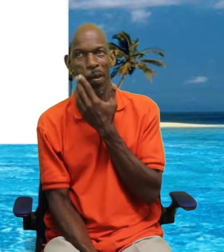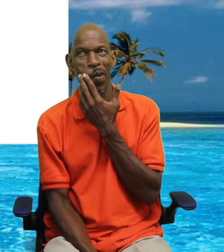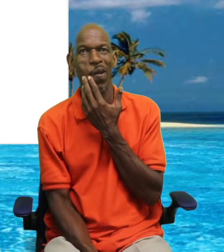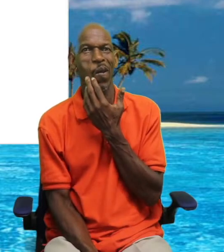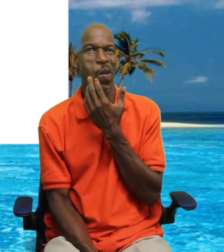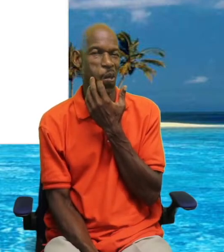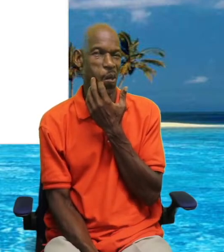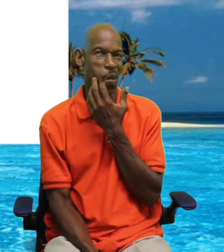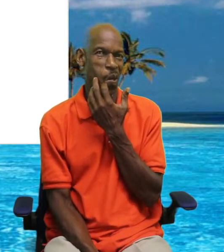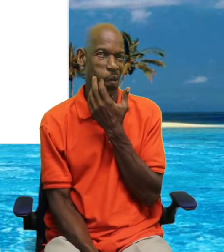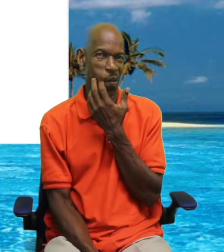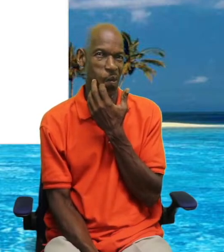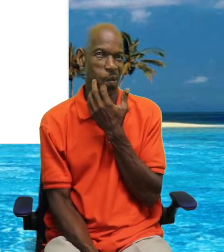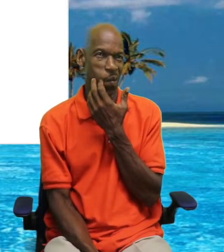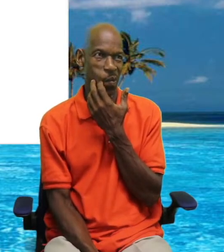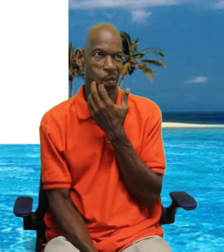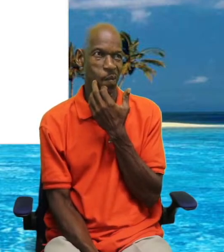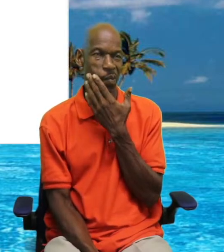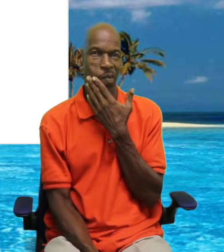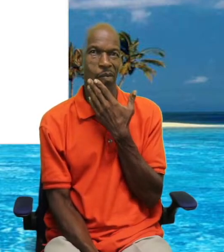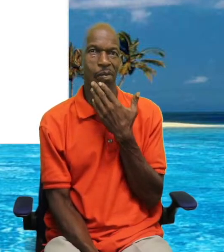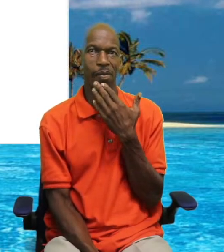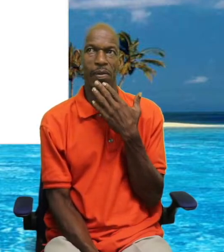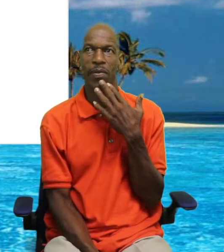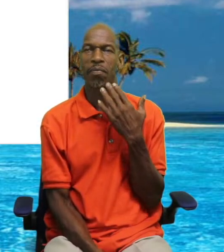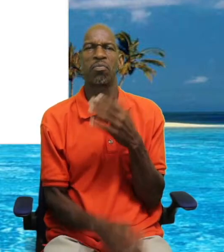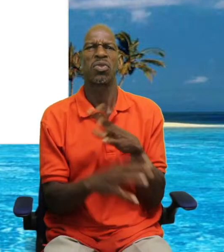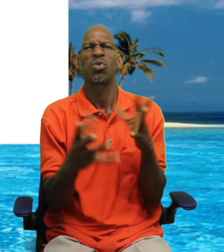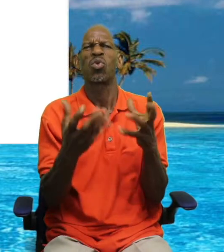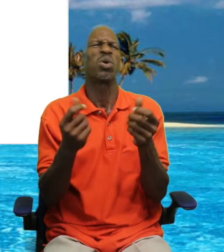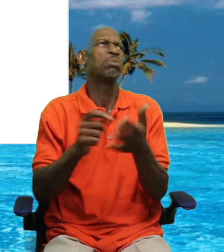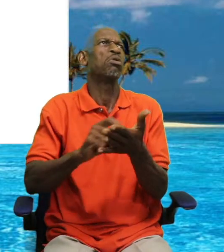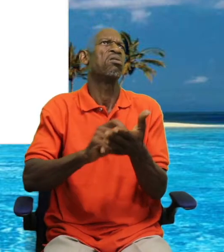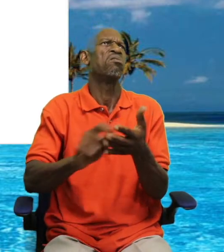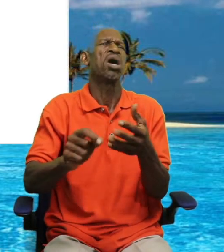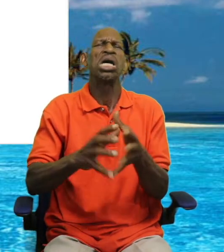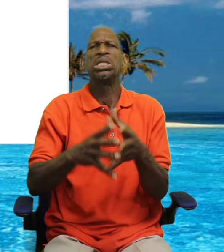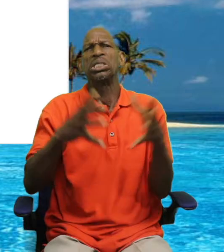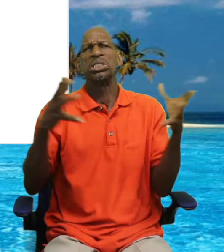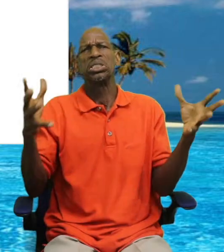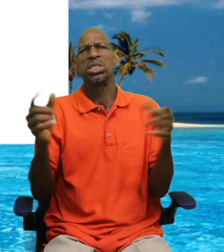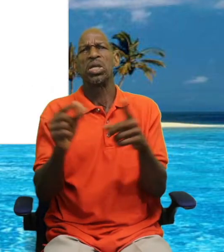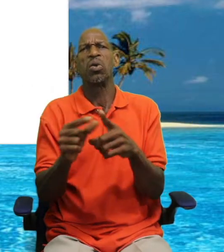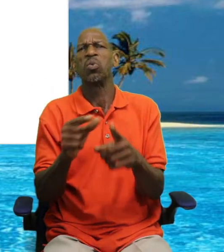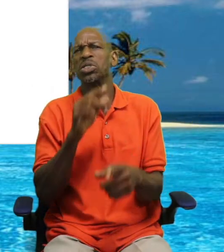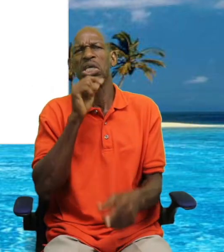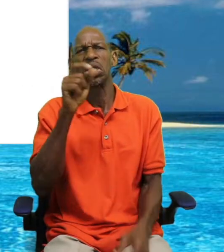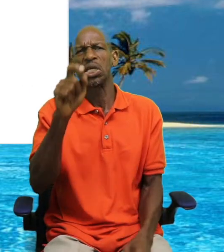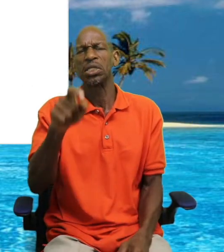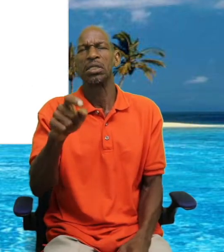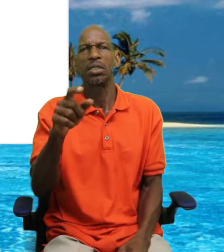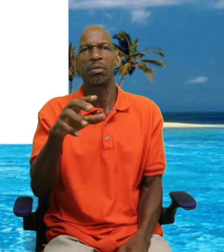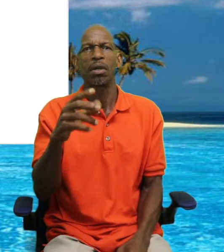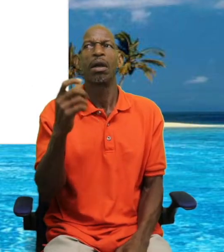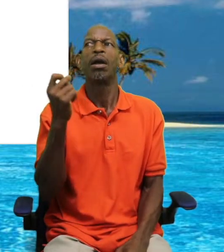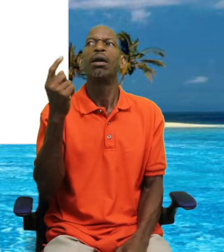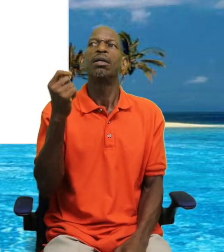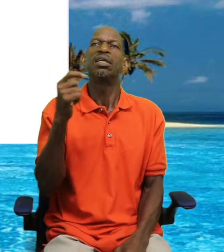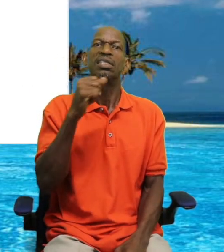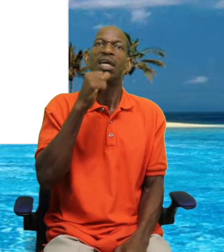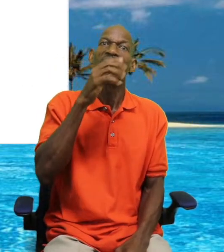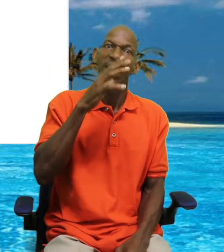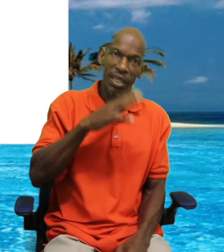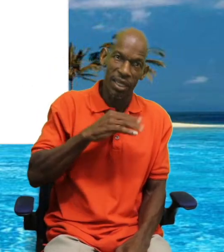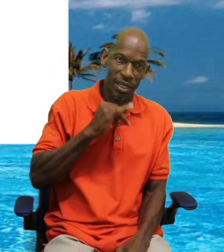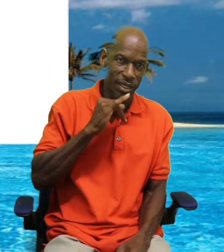Right, so we don't want to be writing words that is not needed. It is already understood that it's a lady doing